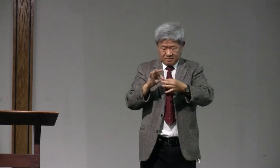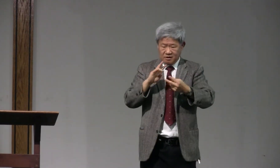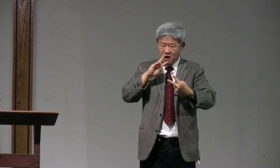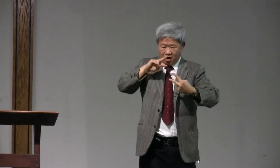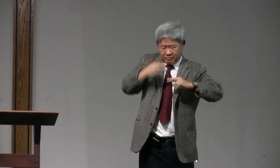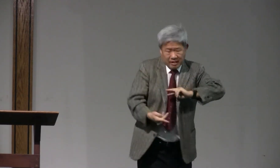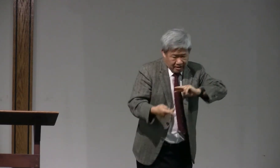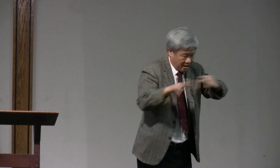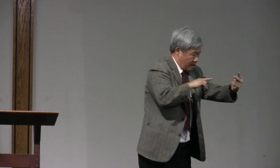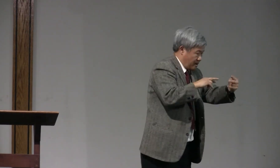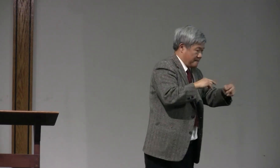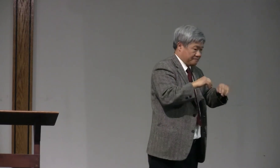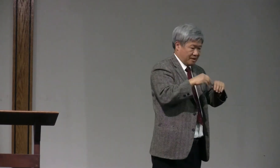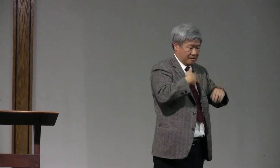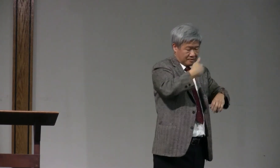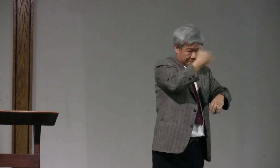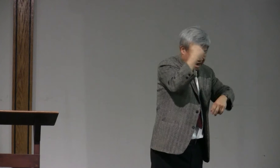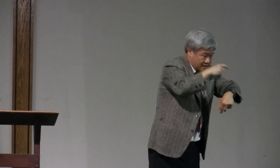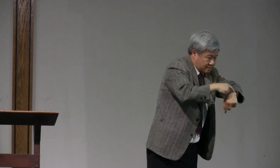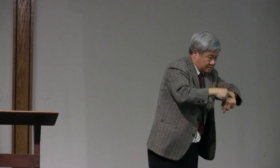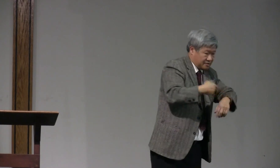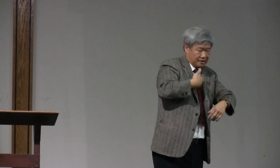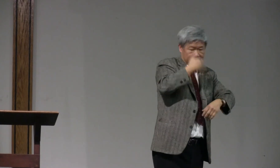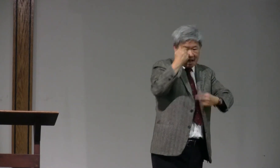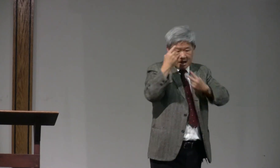And they get blamed for misunderstandings.